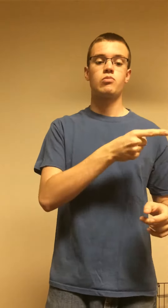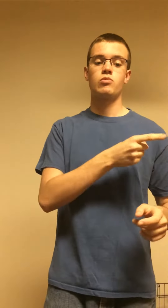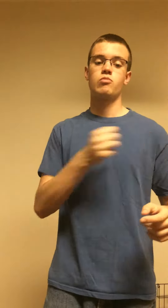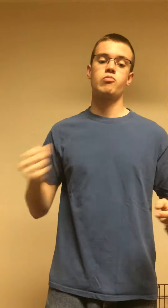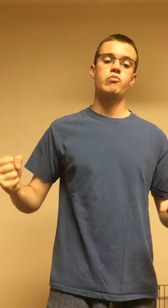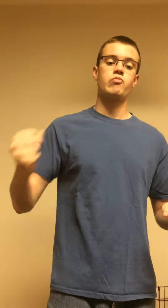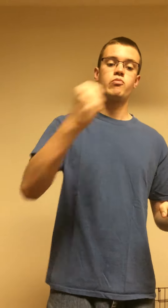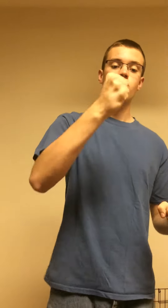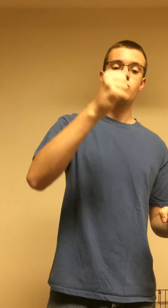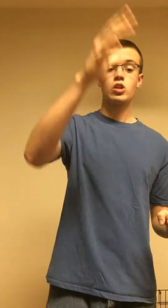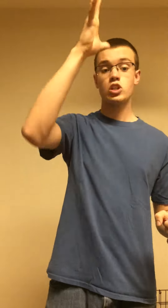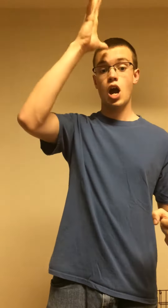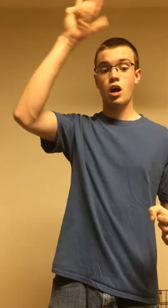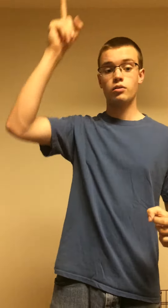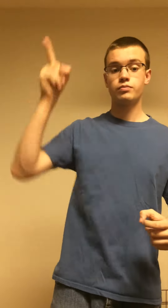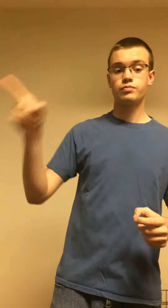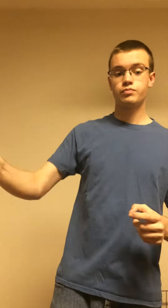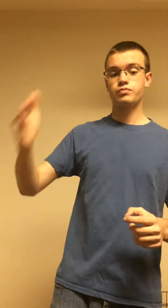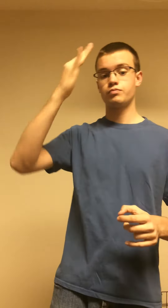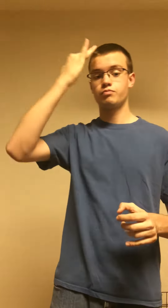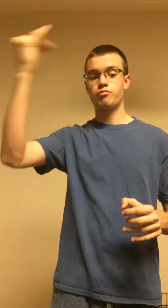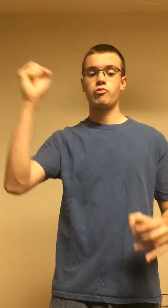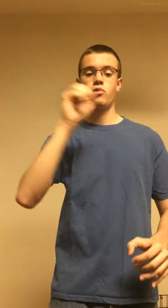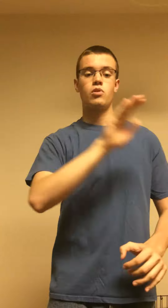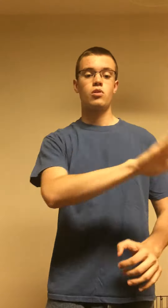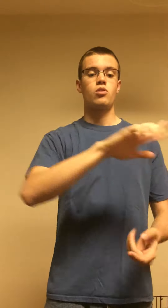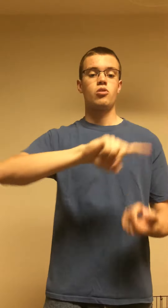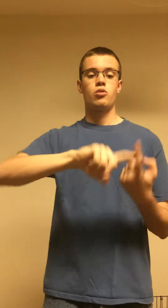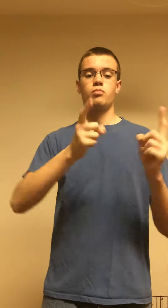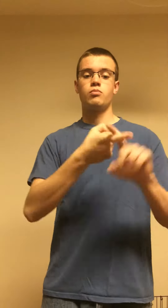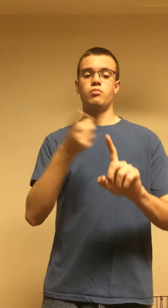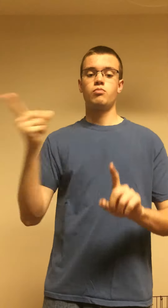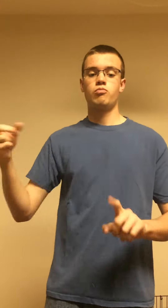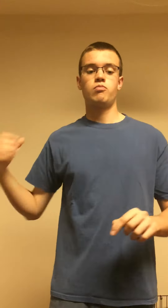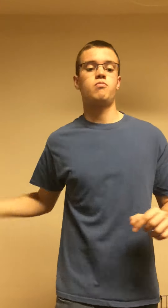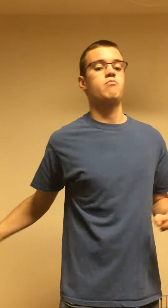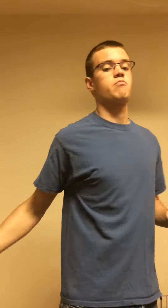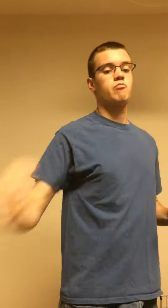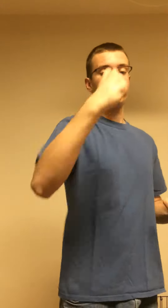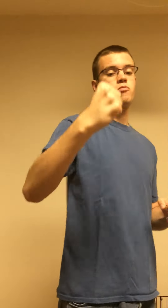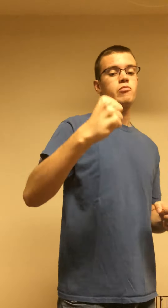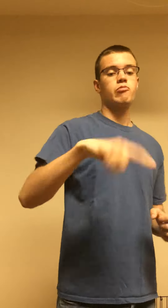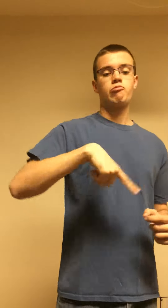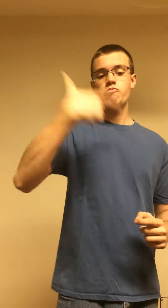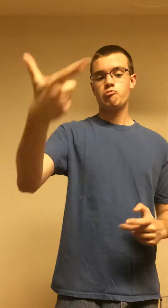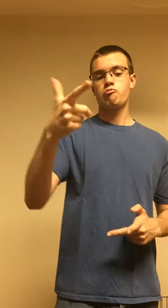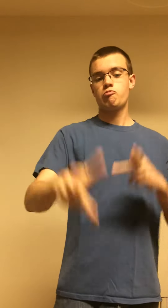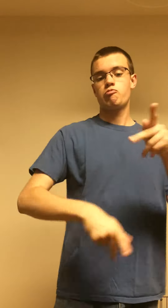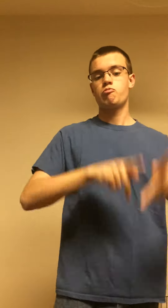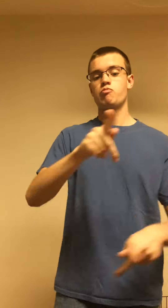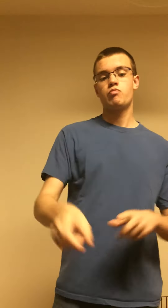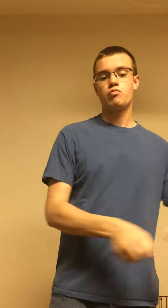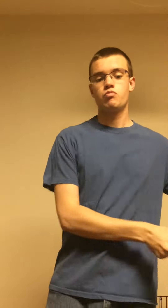up on that boy way bigger for taking that cheap shot on their little kicker, and they threw him out.